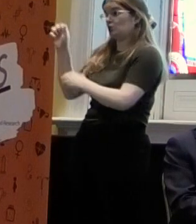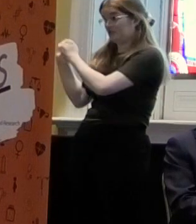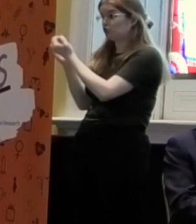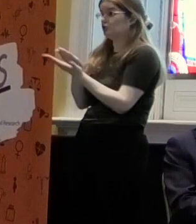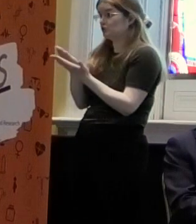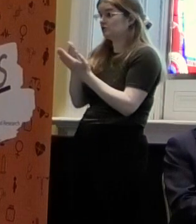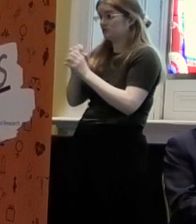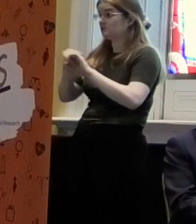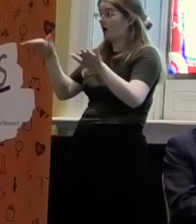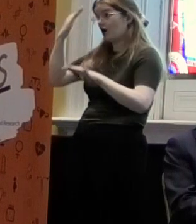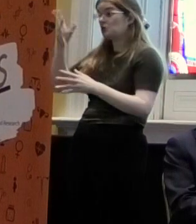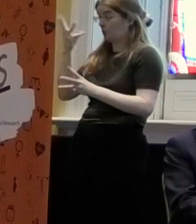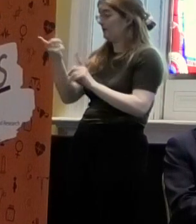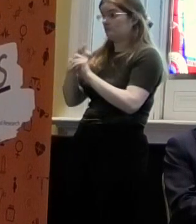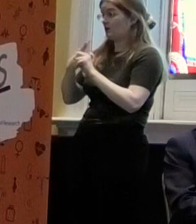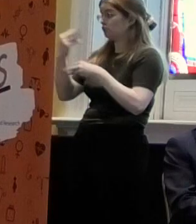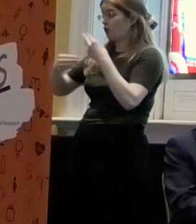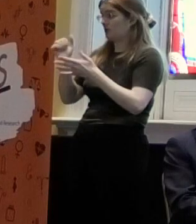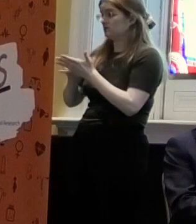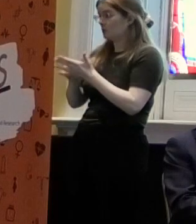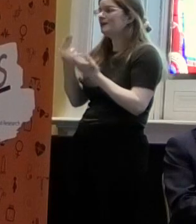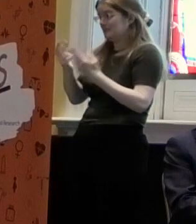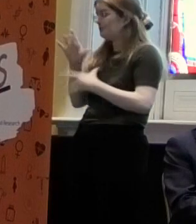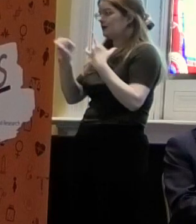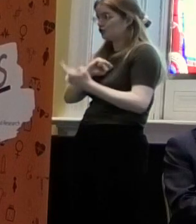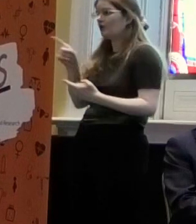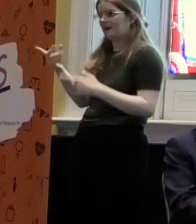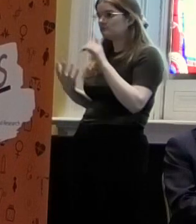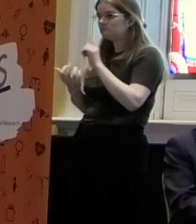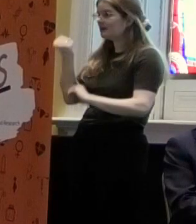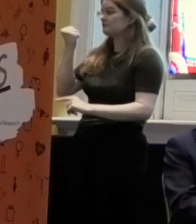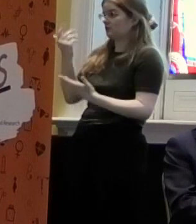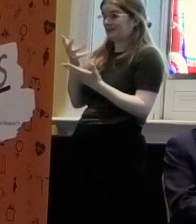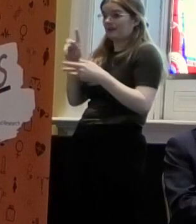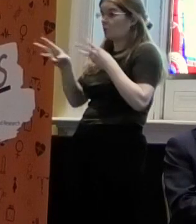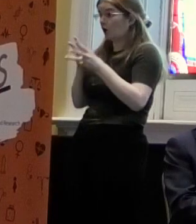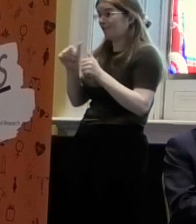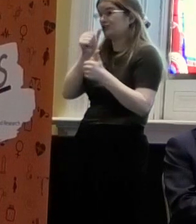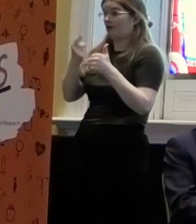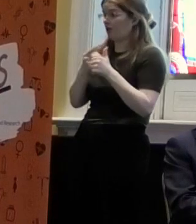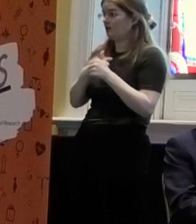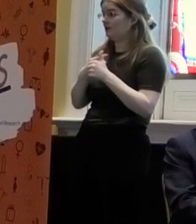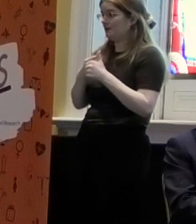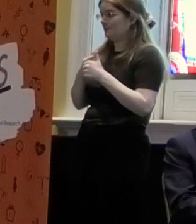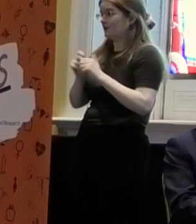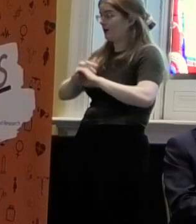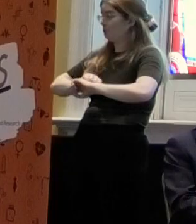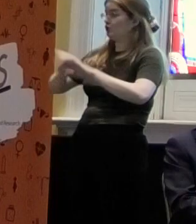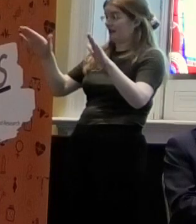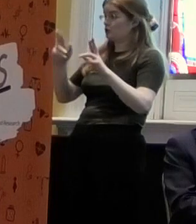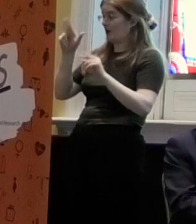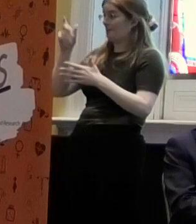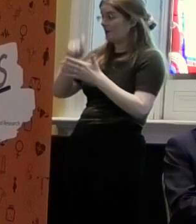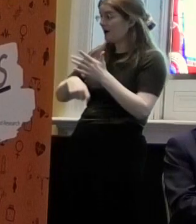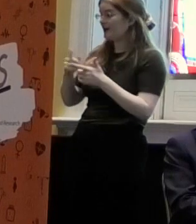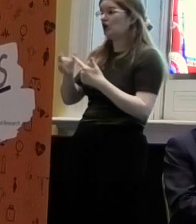is going to be a real advance. So making sure that they do, you know, firstly, come to market, you know, that the